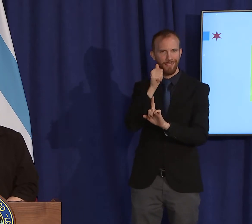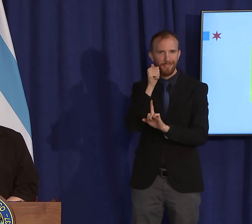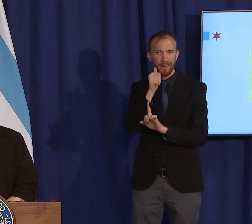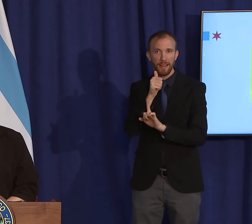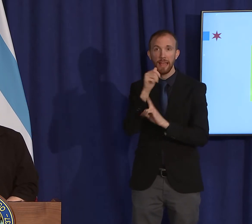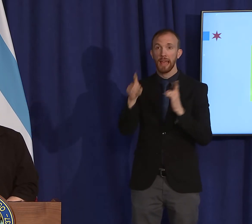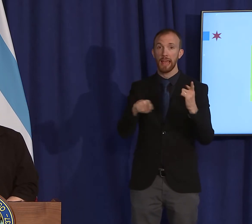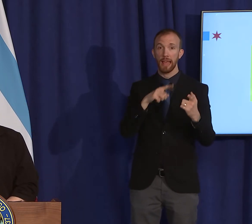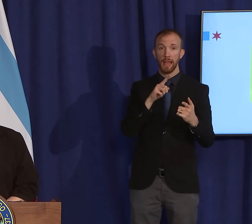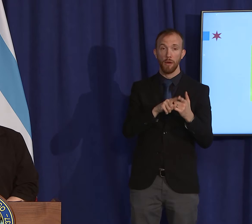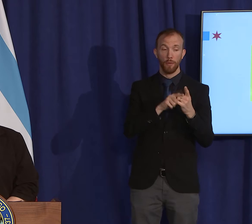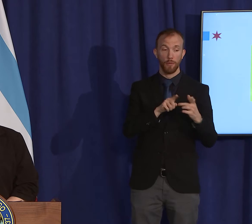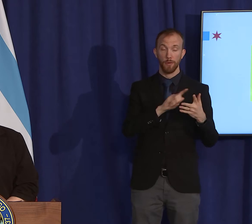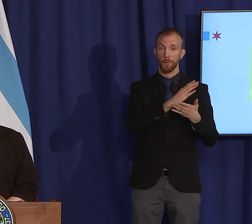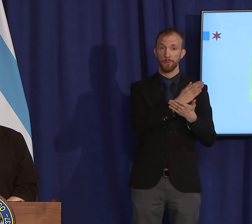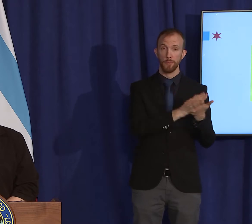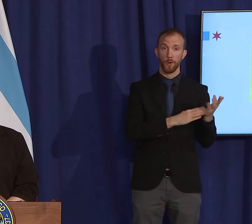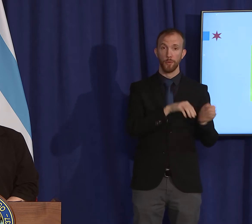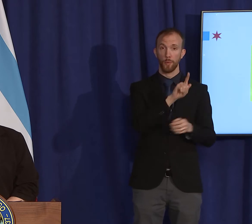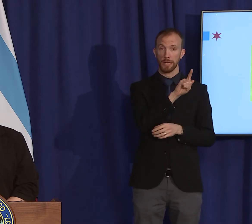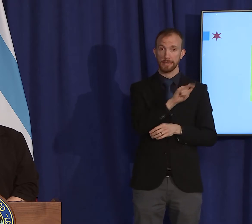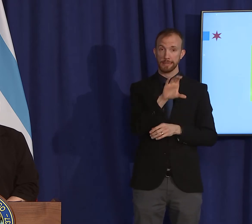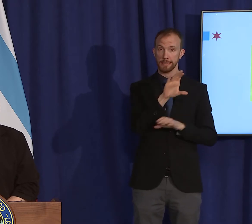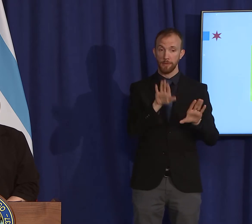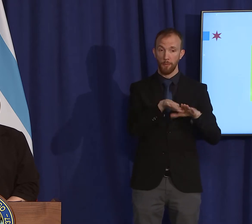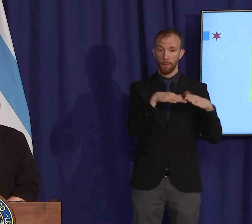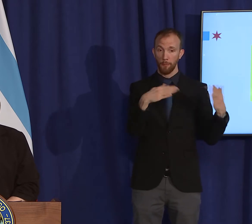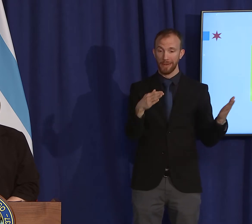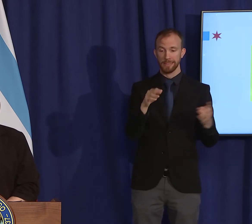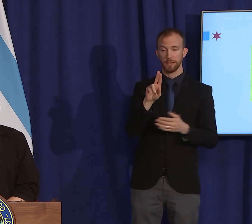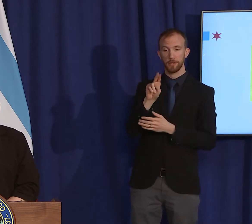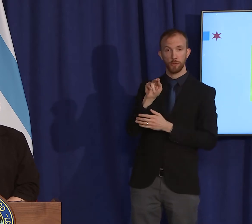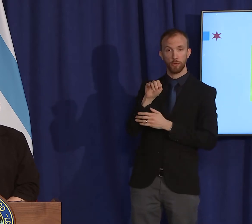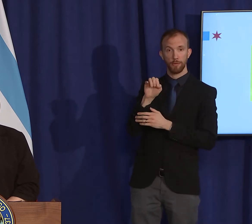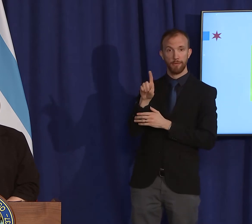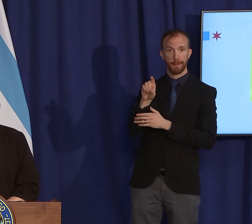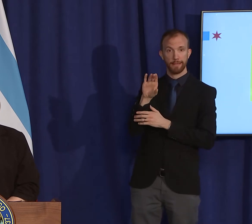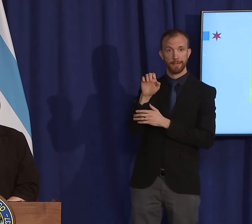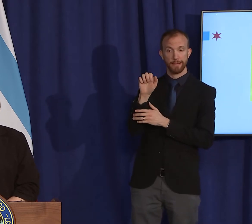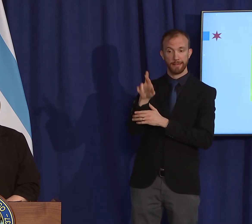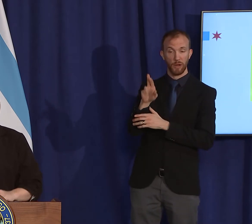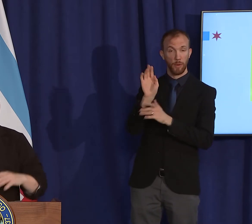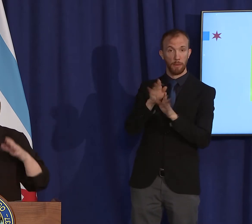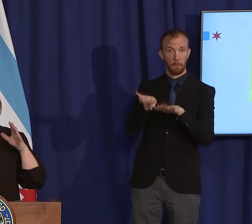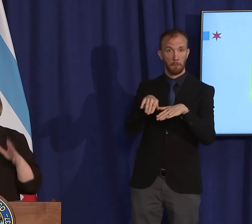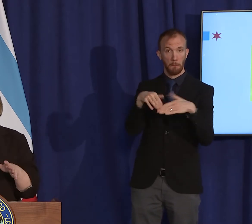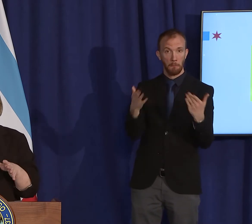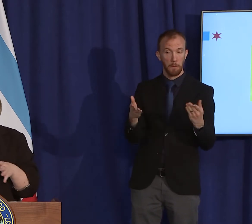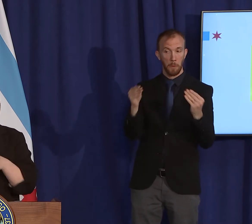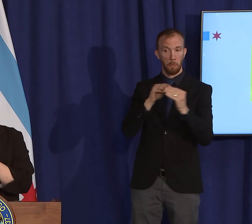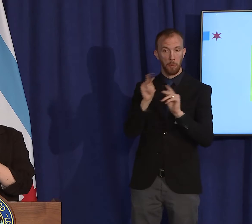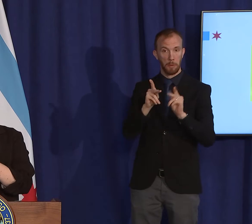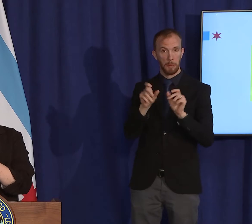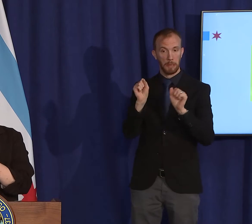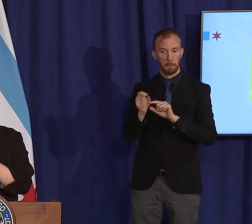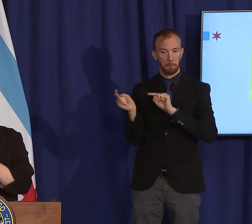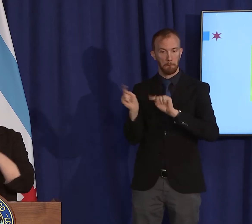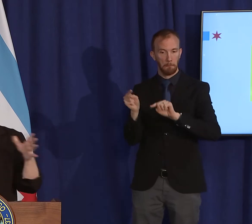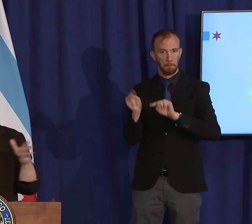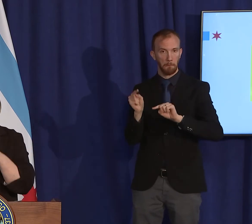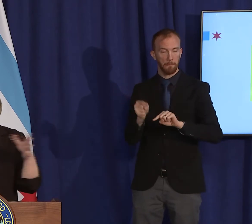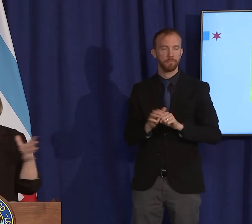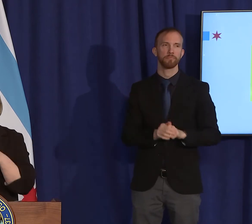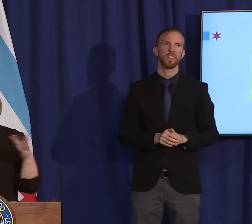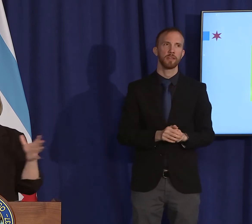reach 1C? And how will that work? Okay. So a couple things on this. So first of all,